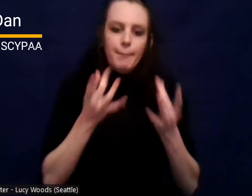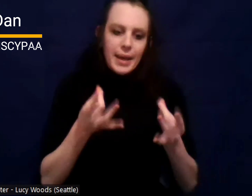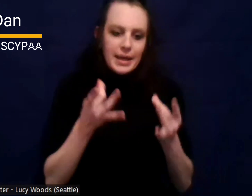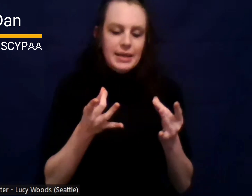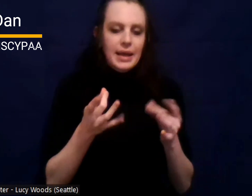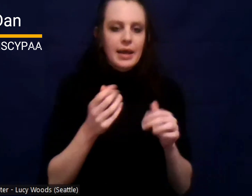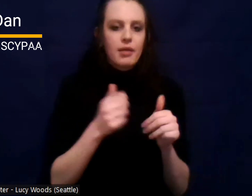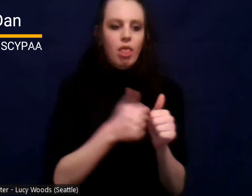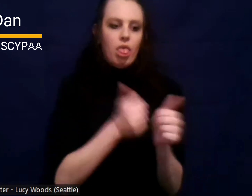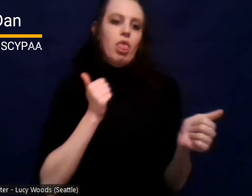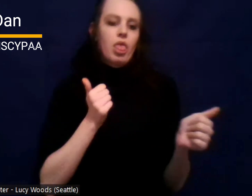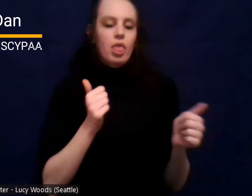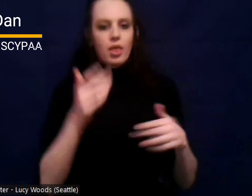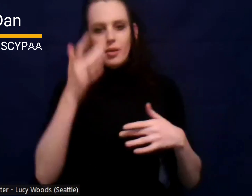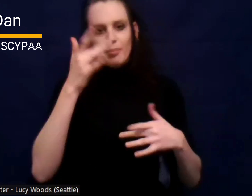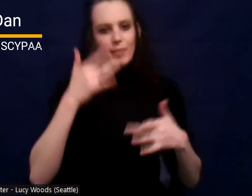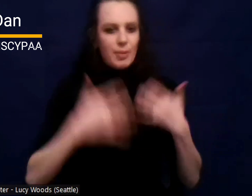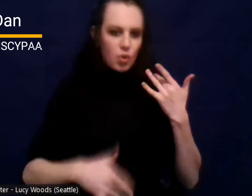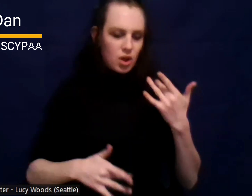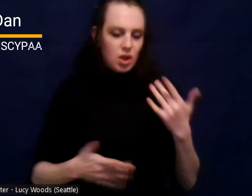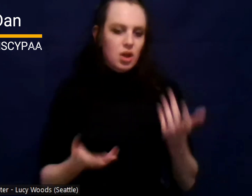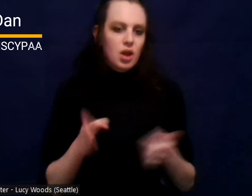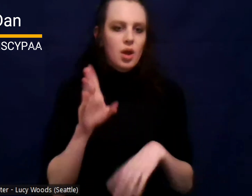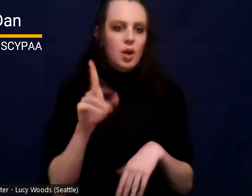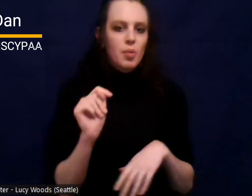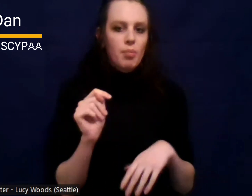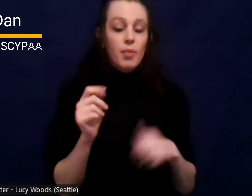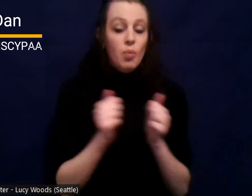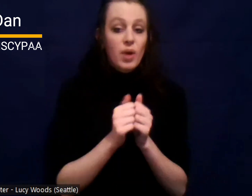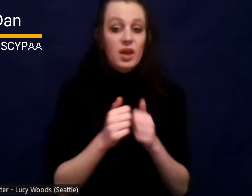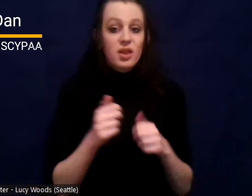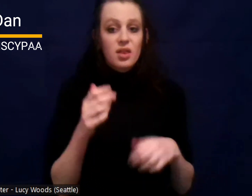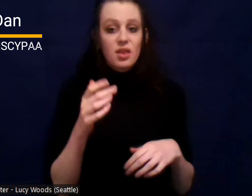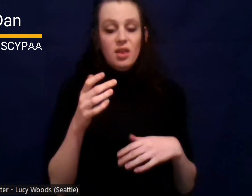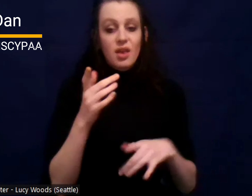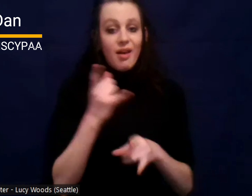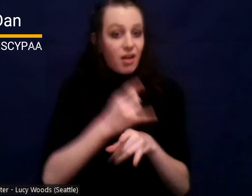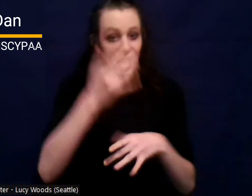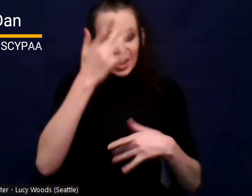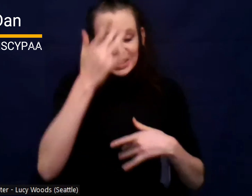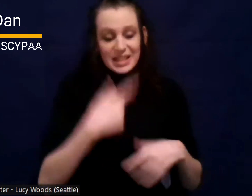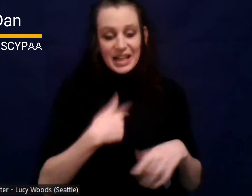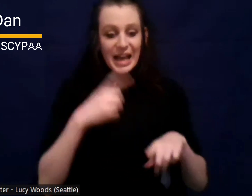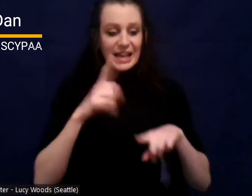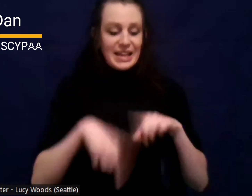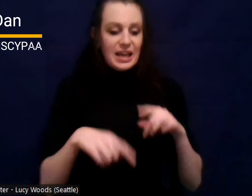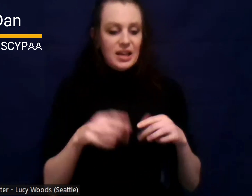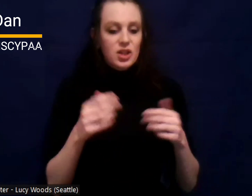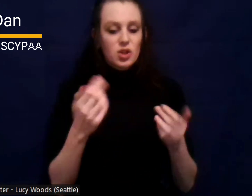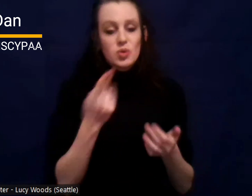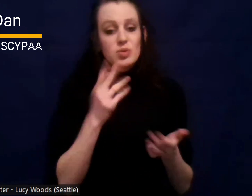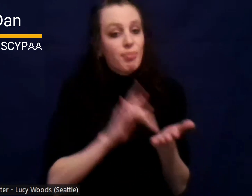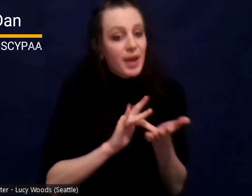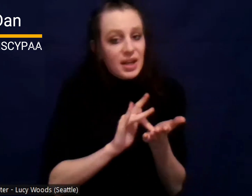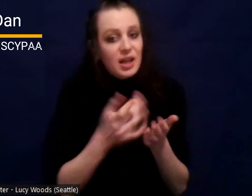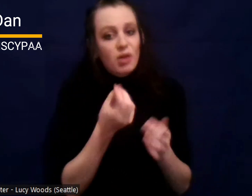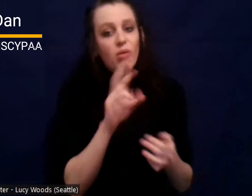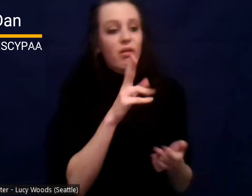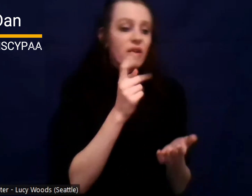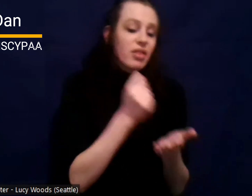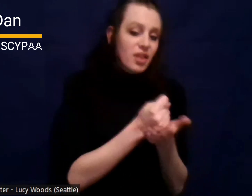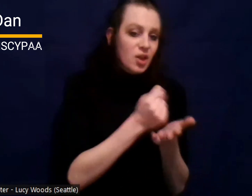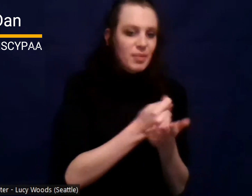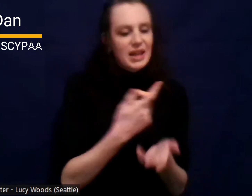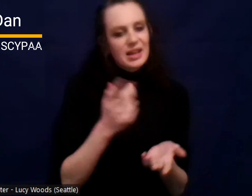with the alcoholism, I can't obviously medicate that away or talk to my therapist and make it go away. I have to do the AA